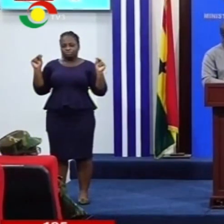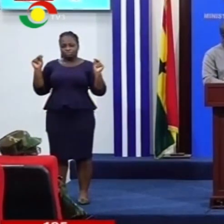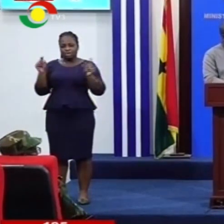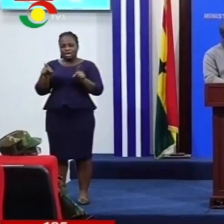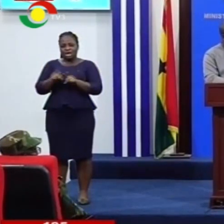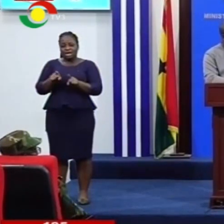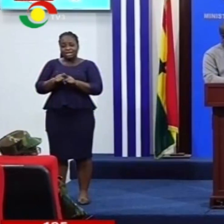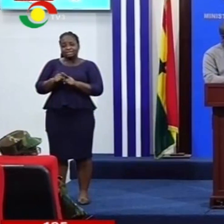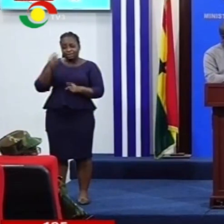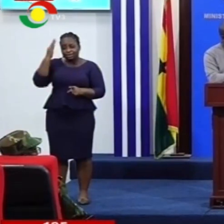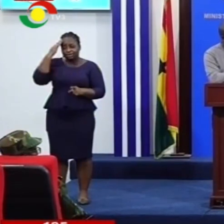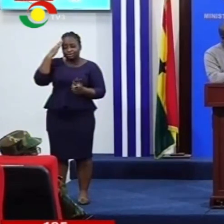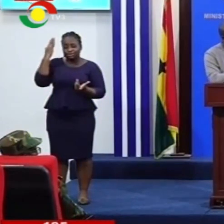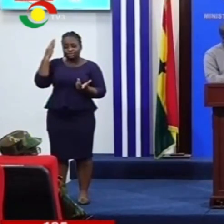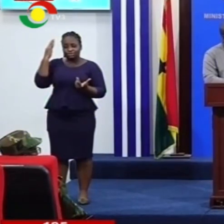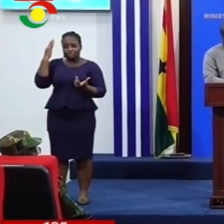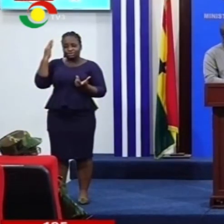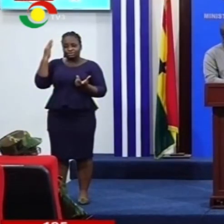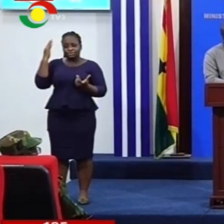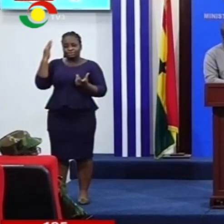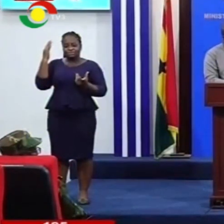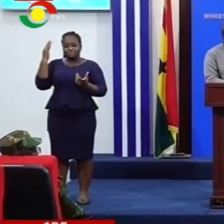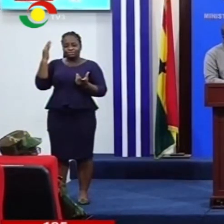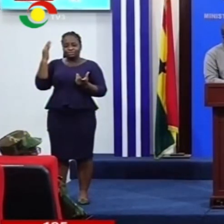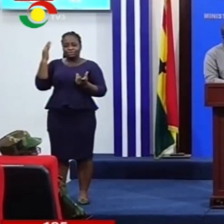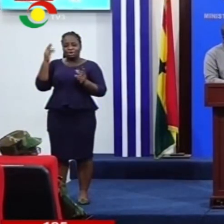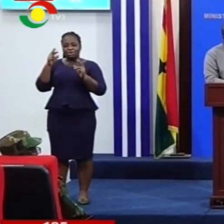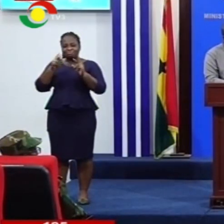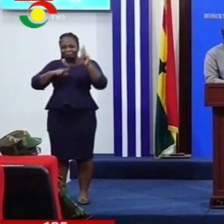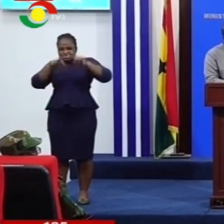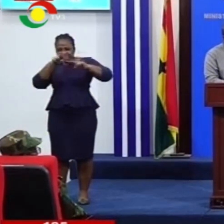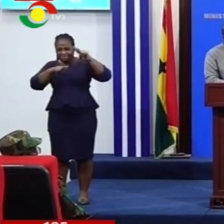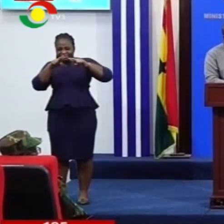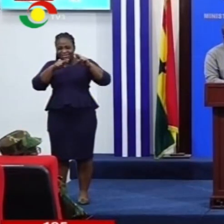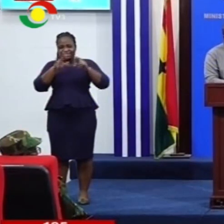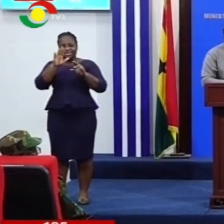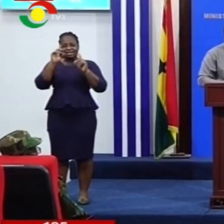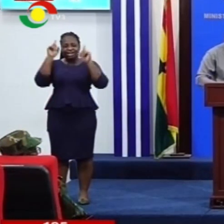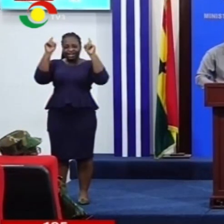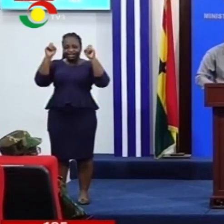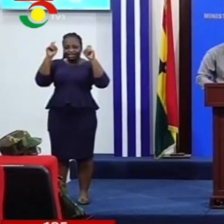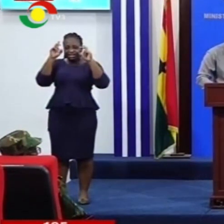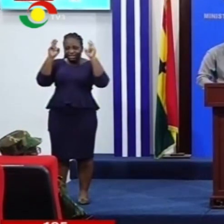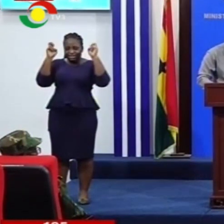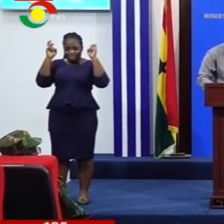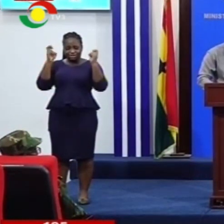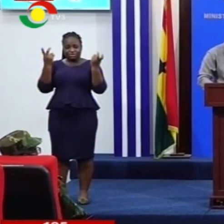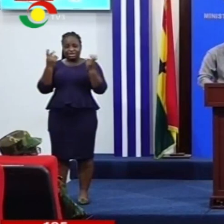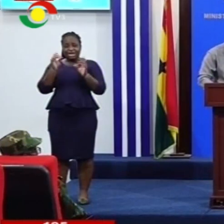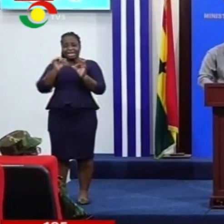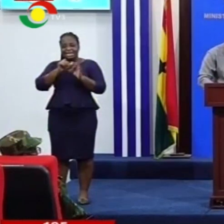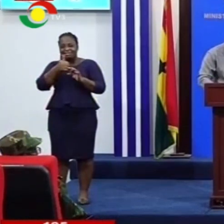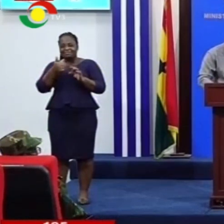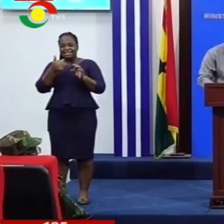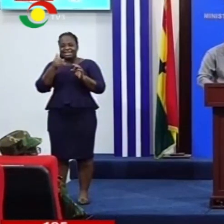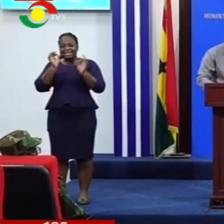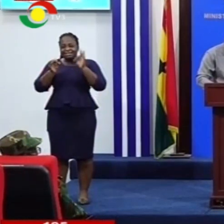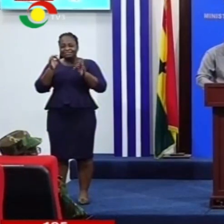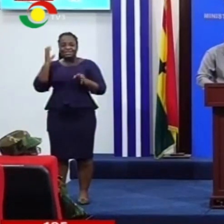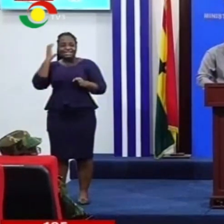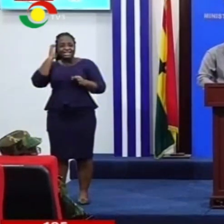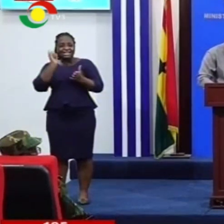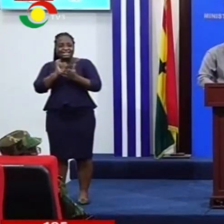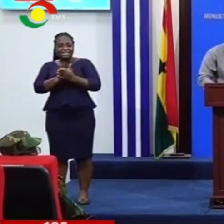were, review their issues and see whether there are any issues to be done. So that will be an enhancer. So if anybody hears that there